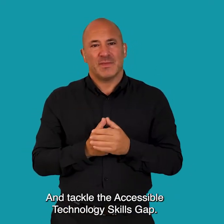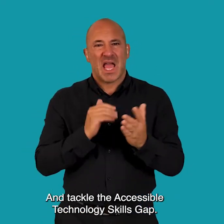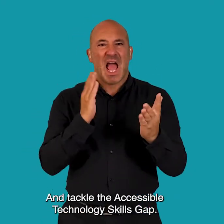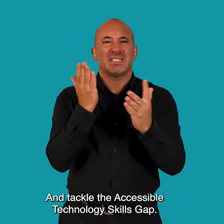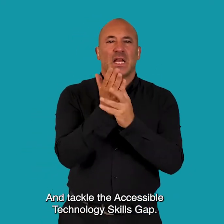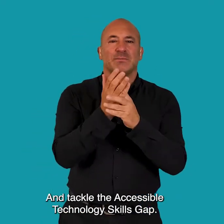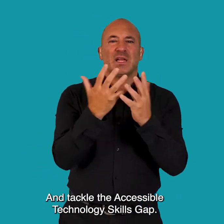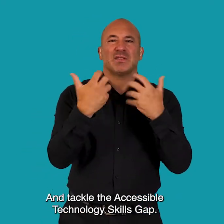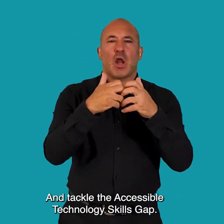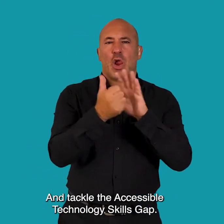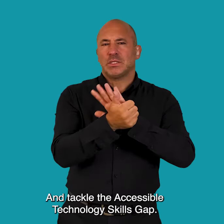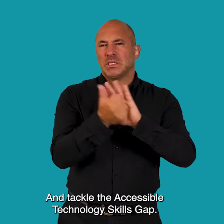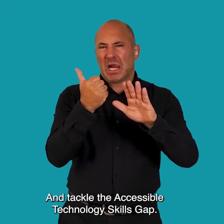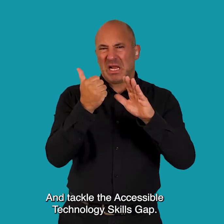accessible technology skills gap.